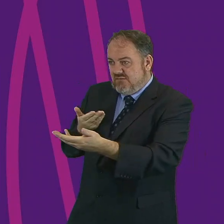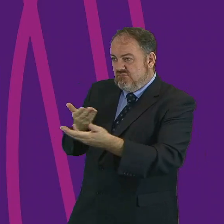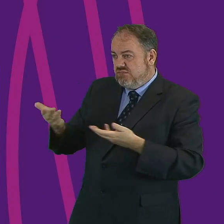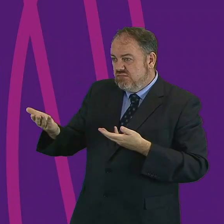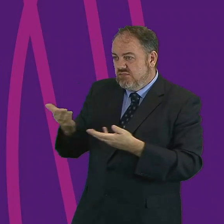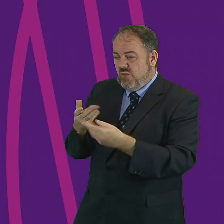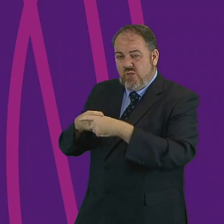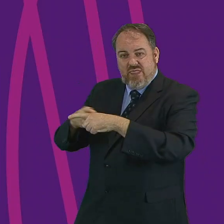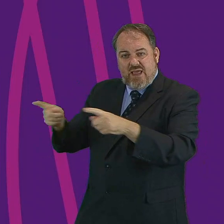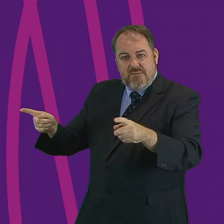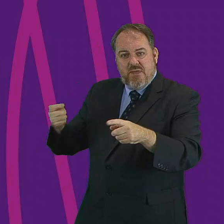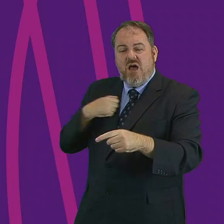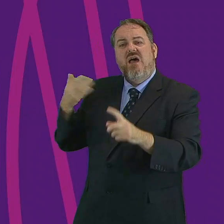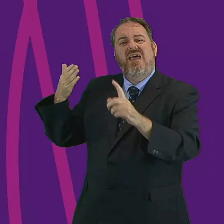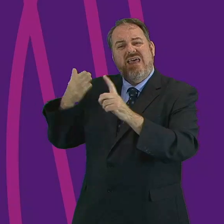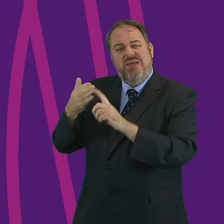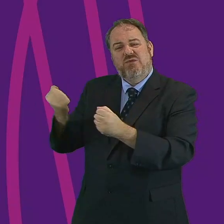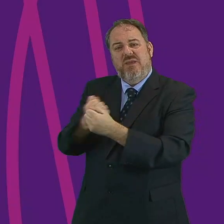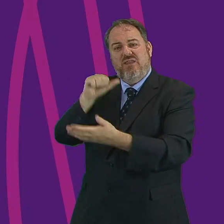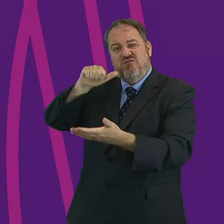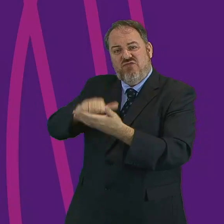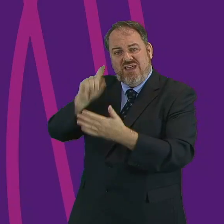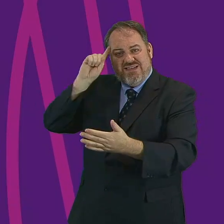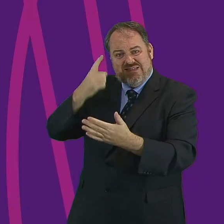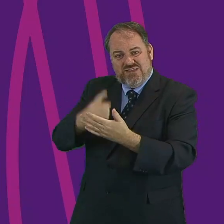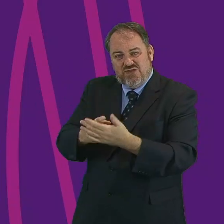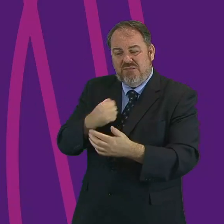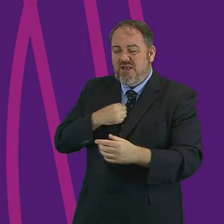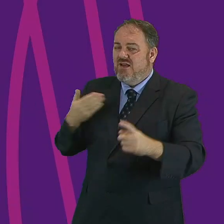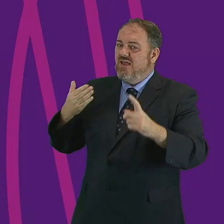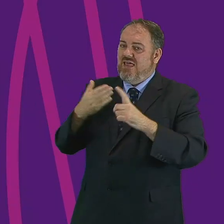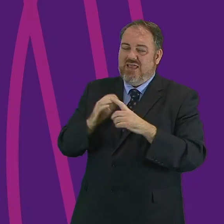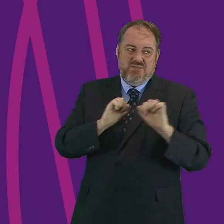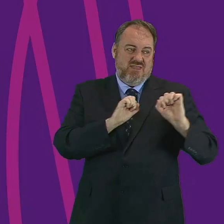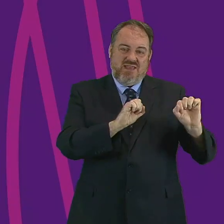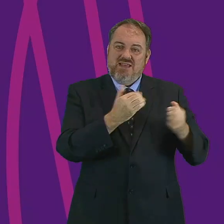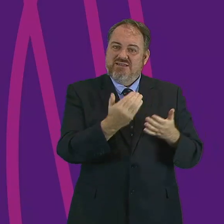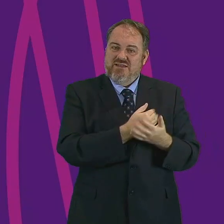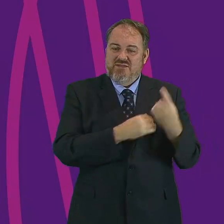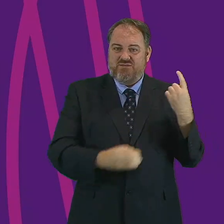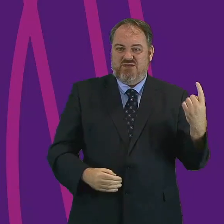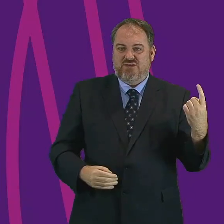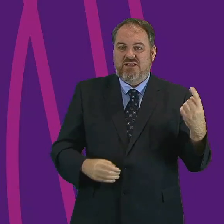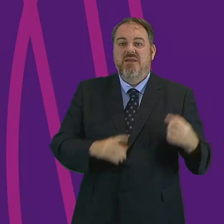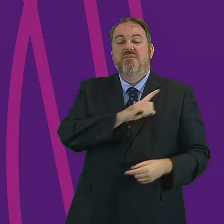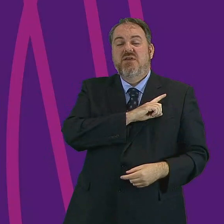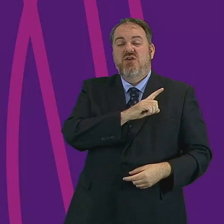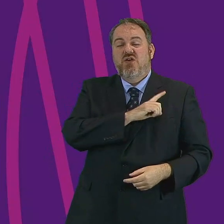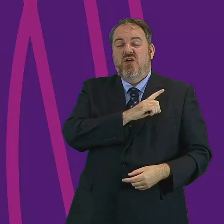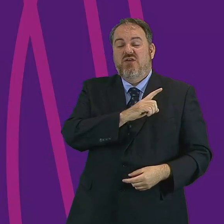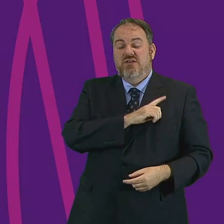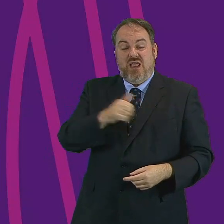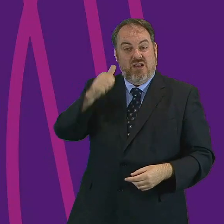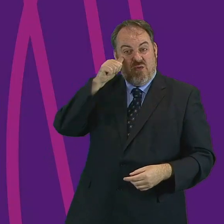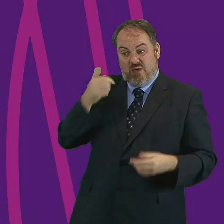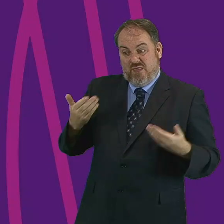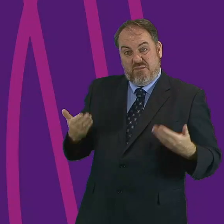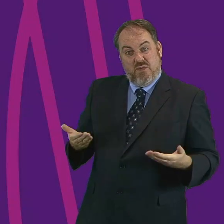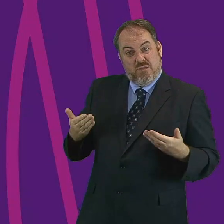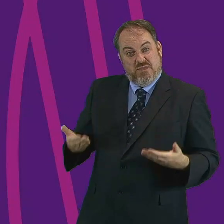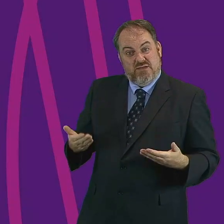know, absolutely, that will stay with me forever, that whole experience. Now, that doesn't mean that we then take an approach that